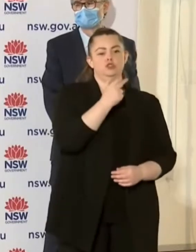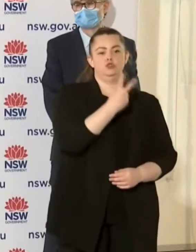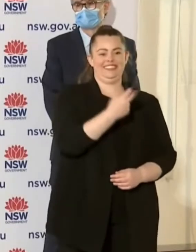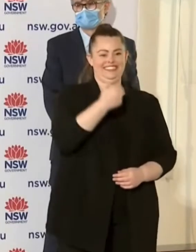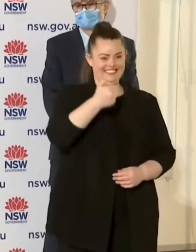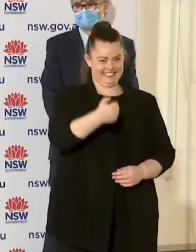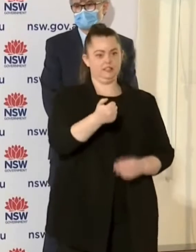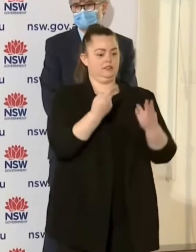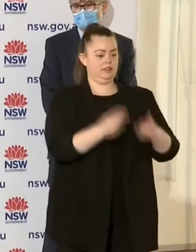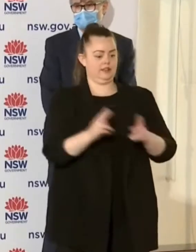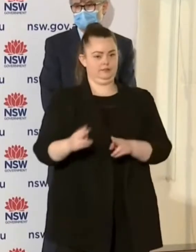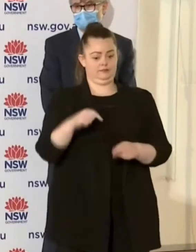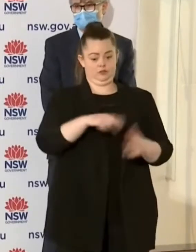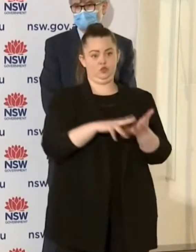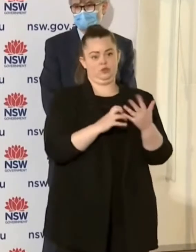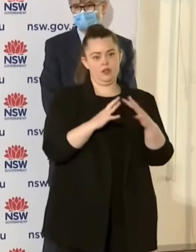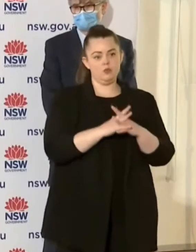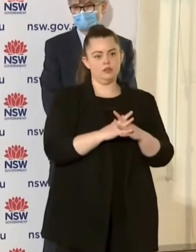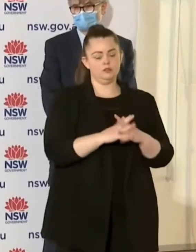South Wales.